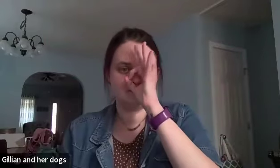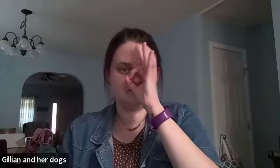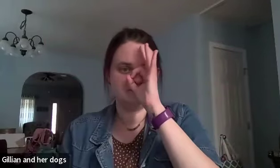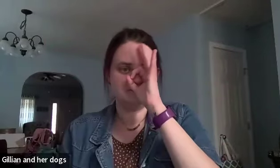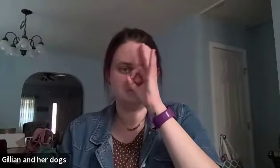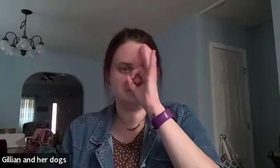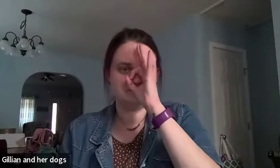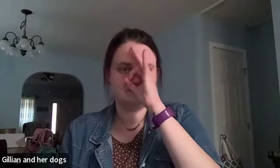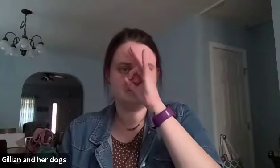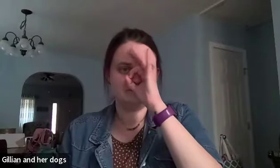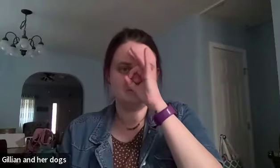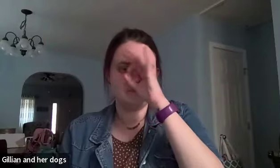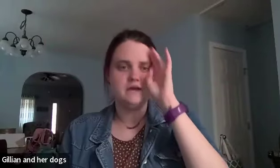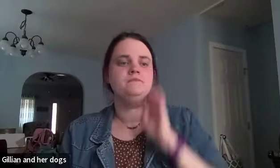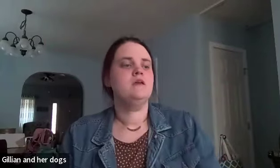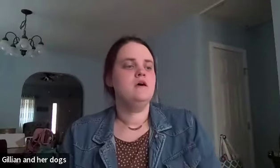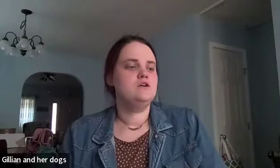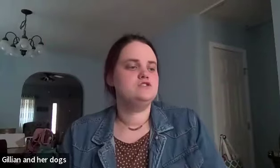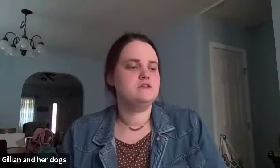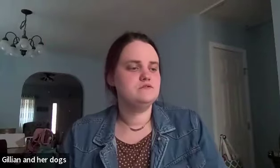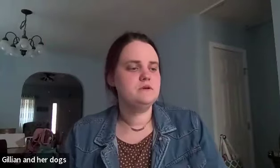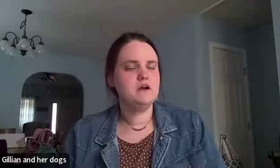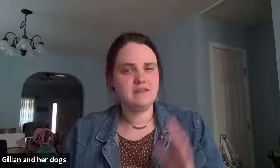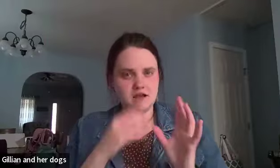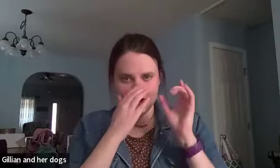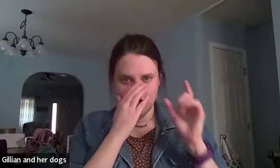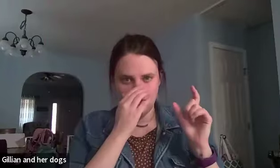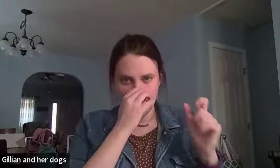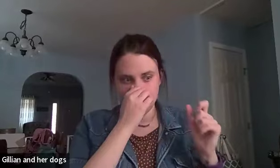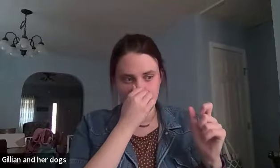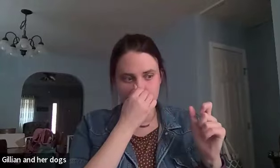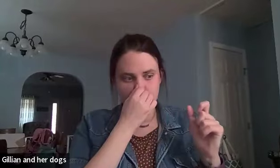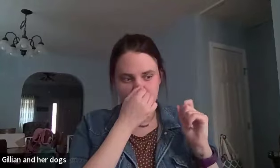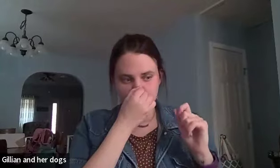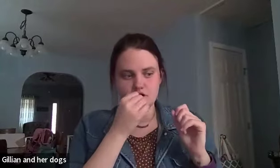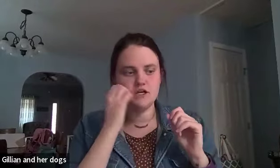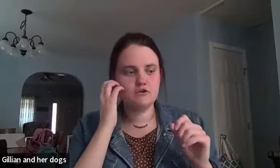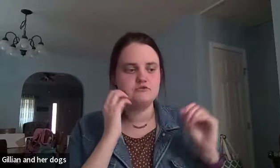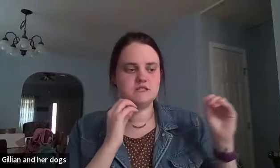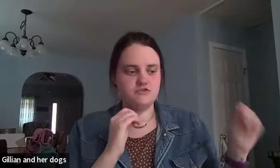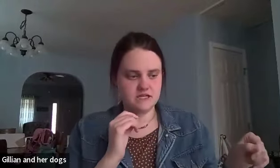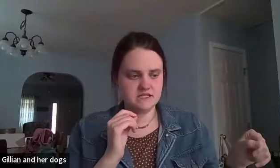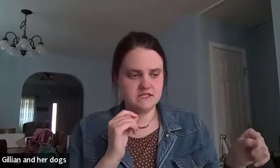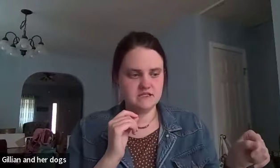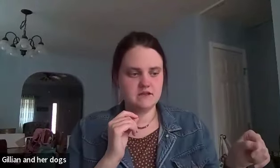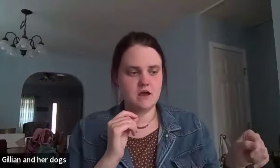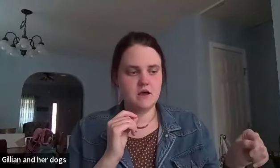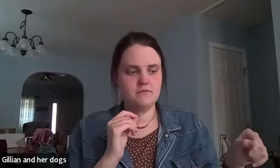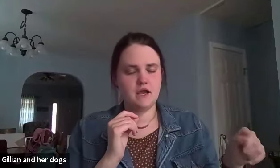fox. Okay. So this will be our last chunk we're about to go through, and then we're going to go through some phrases that